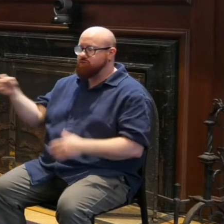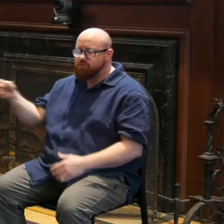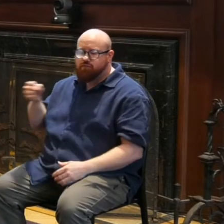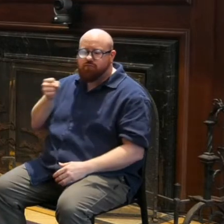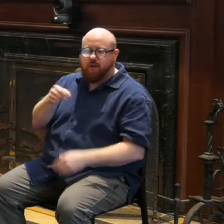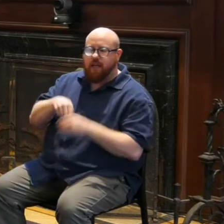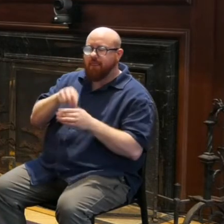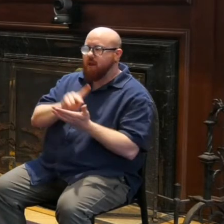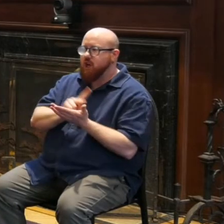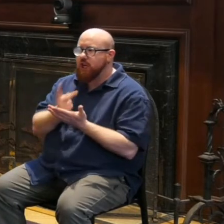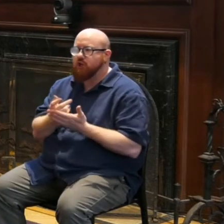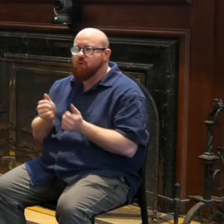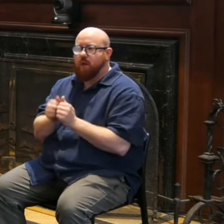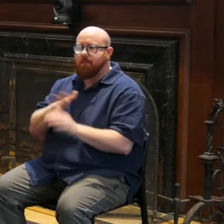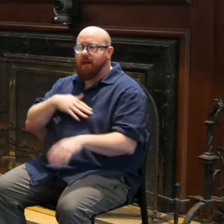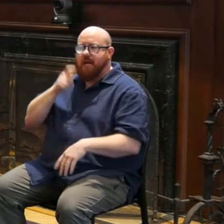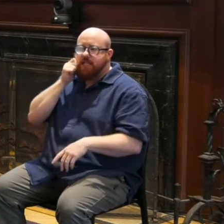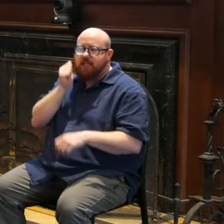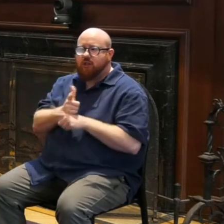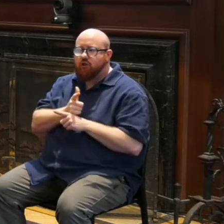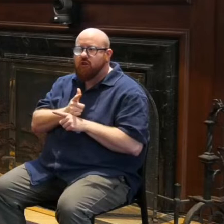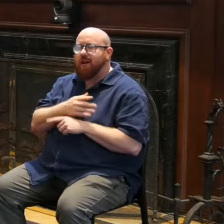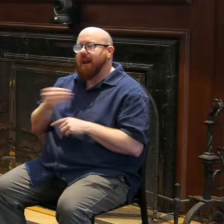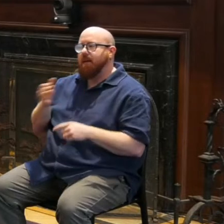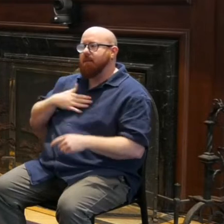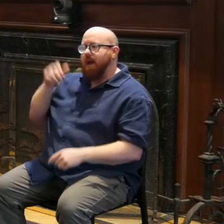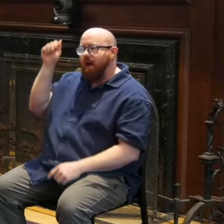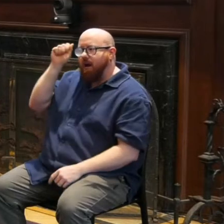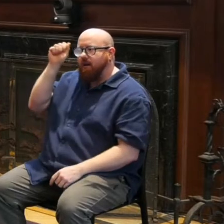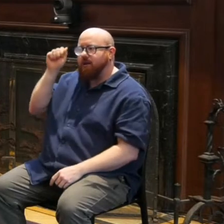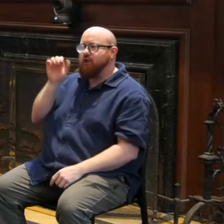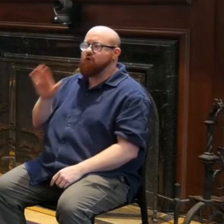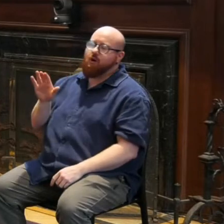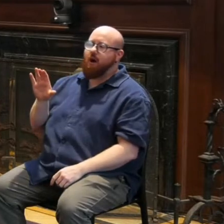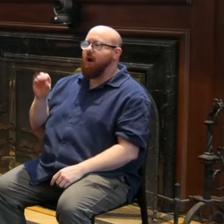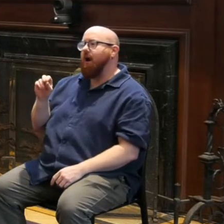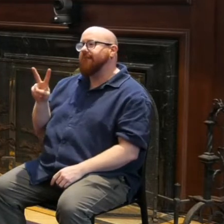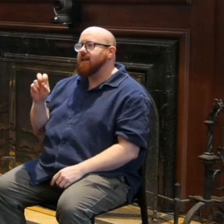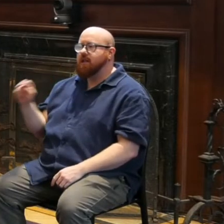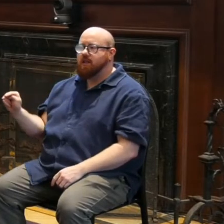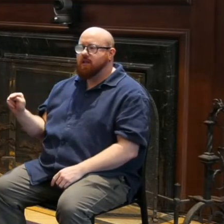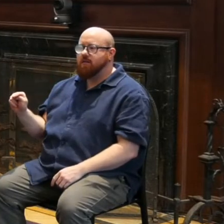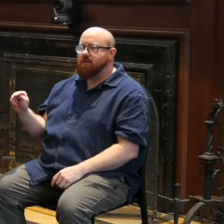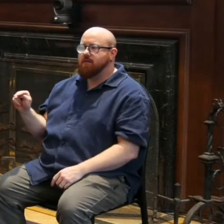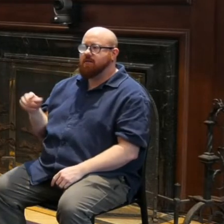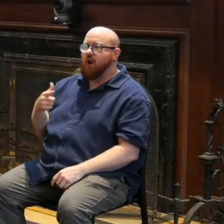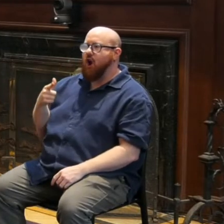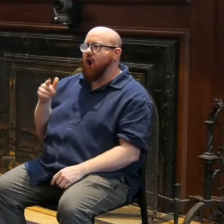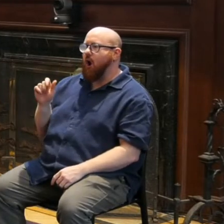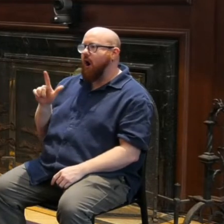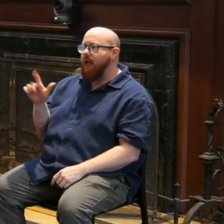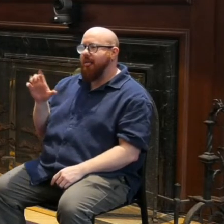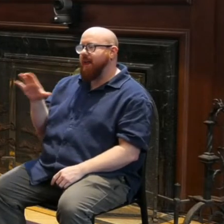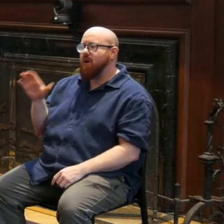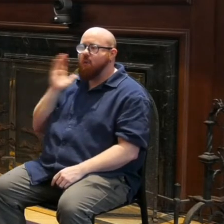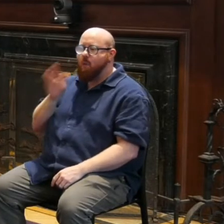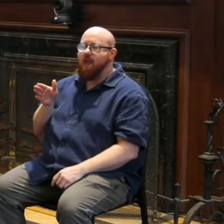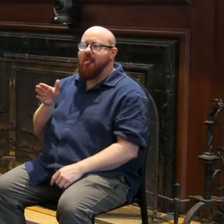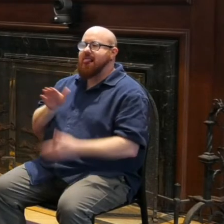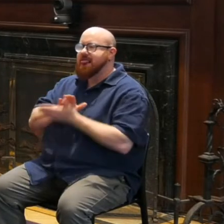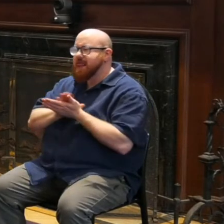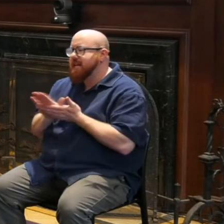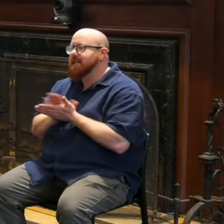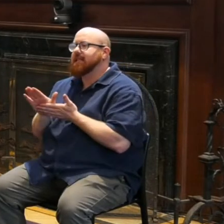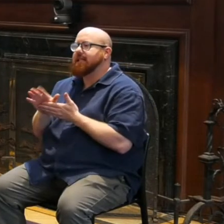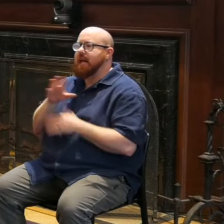my sister and the aunties of your coven. Garlic would cleanse, I will say you said, and